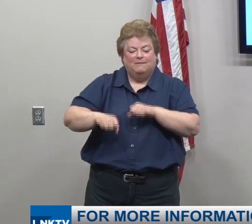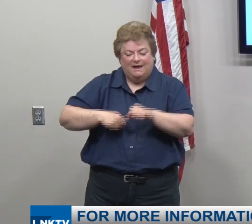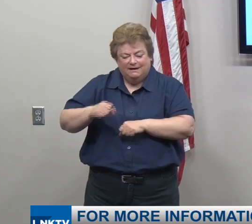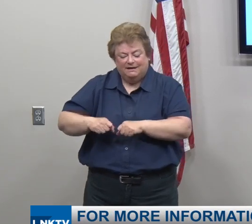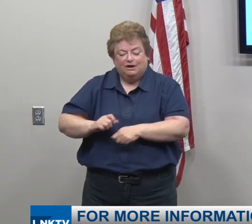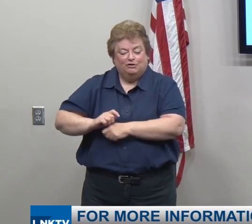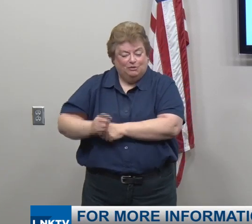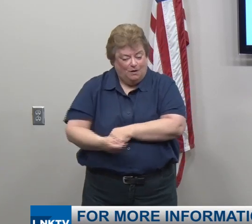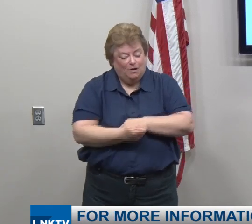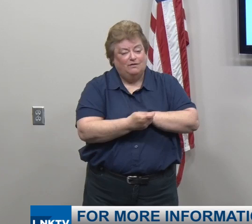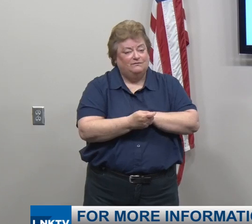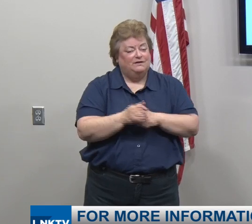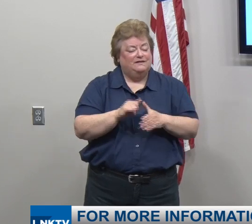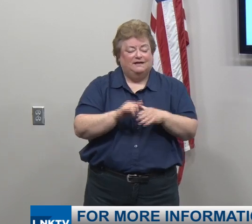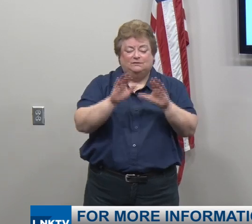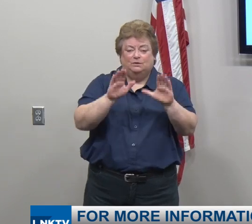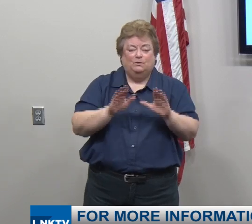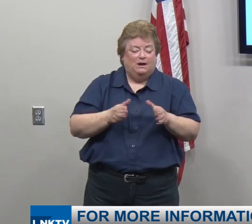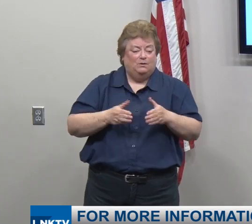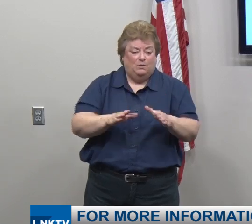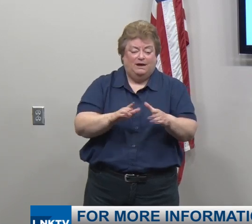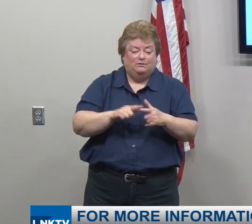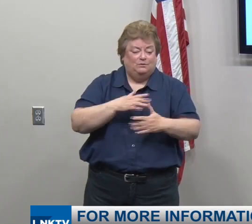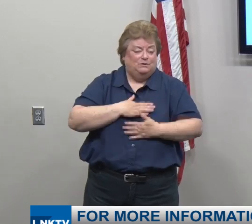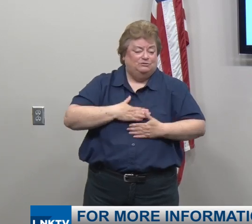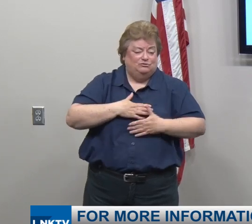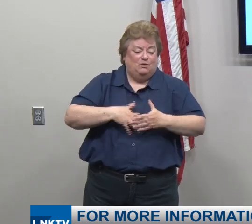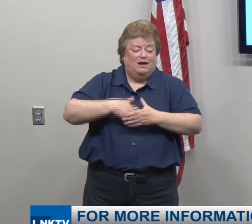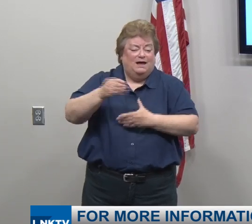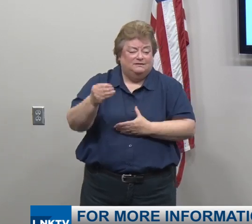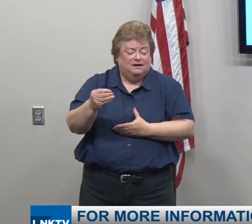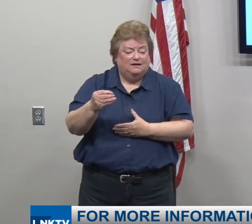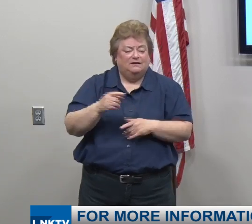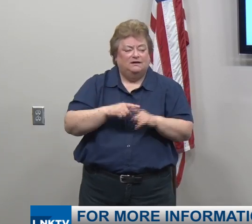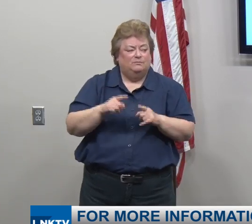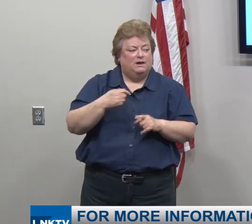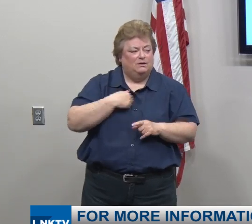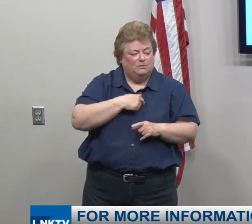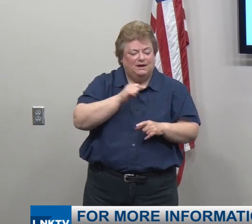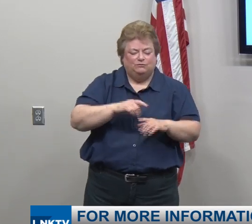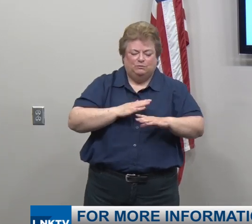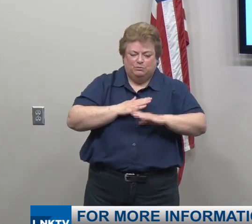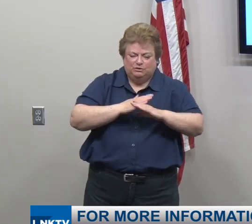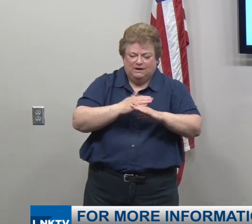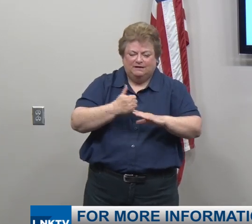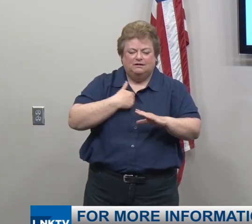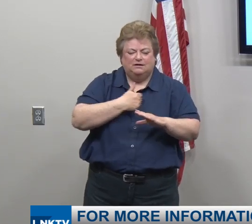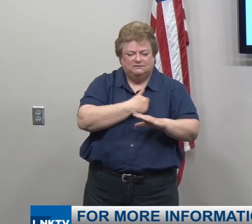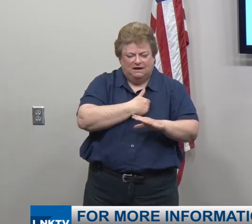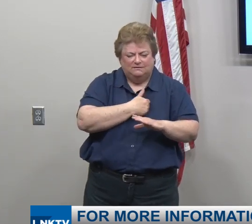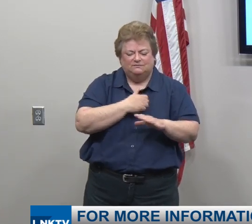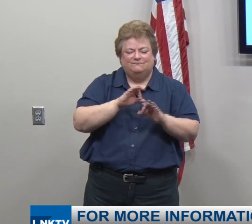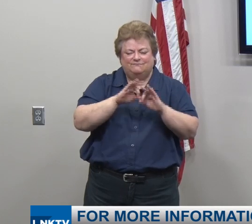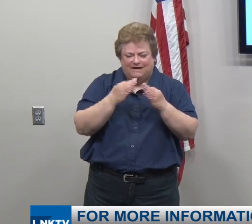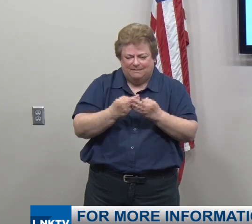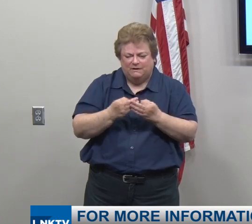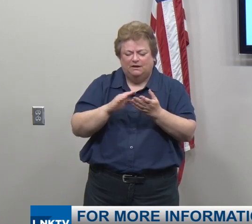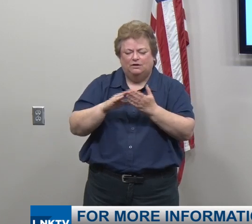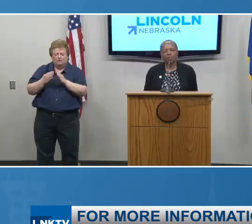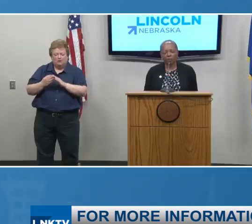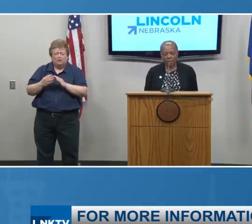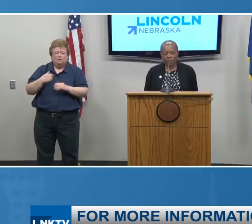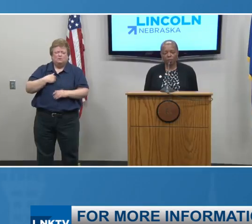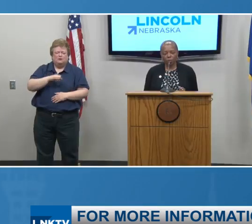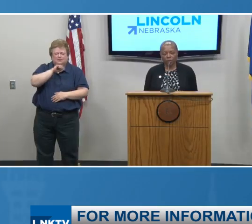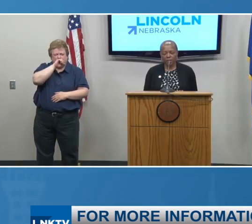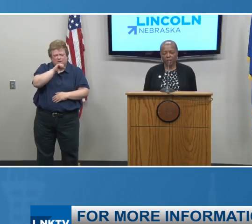great ways to enjoy the outdoors in our great parks. Yet we still must protect ourselves, our family, and our community. We love our